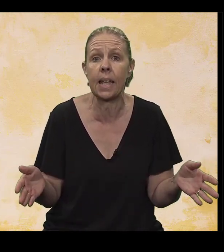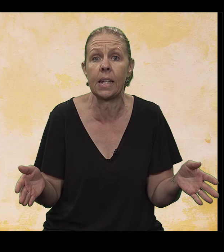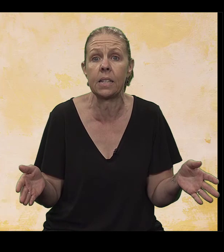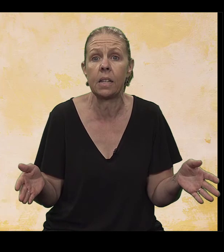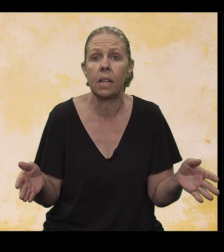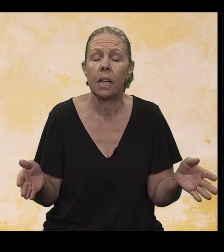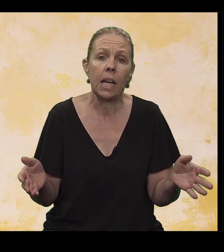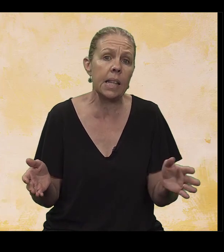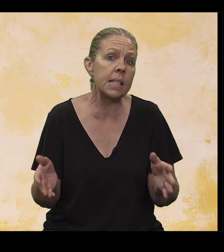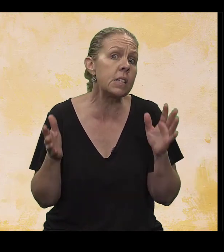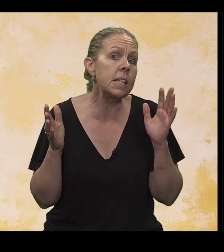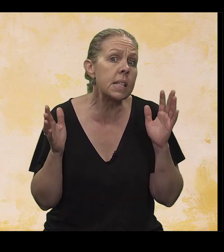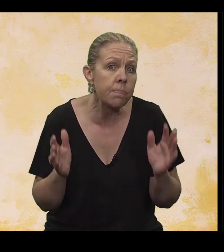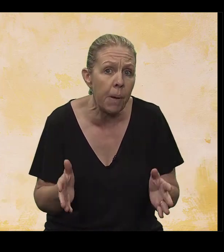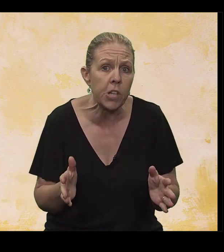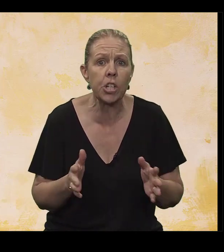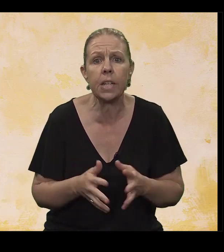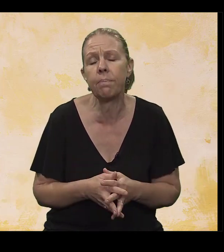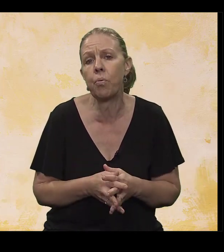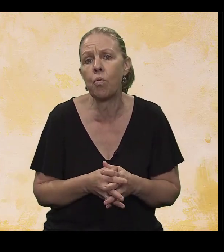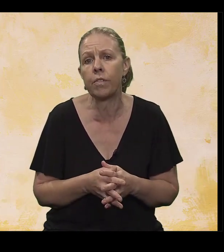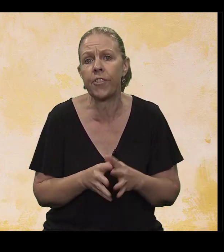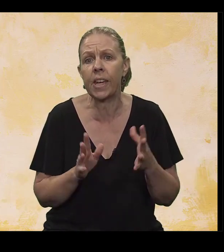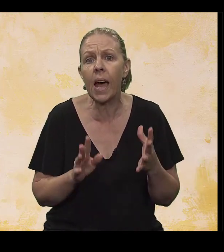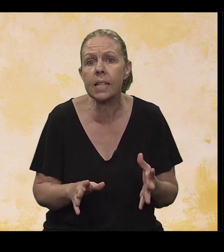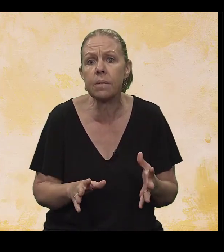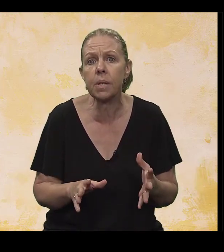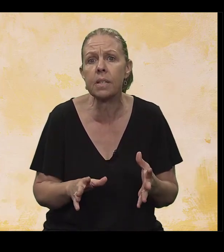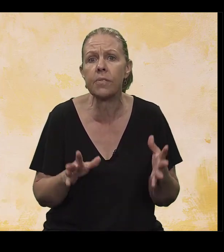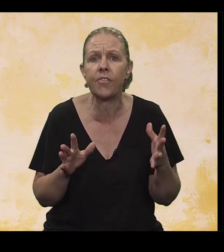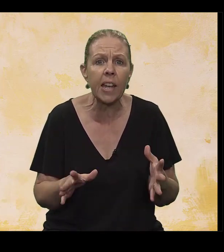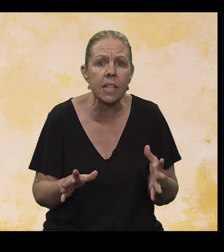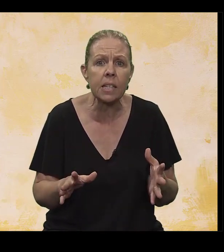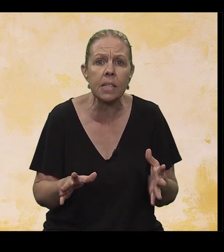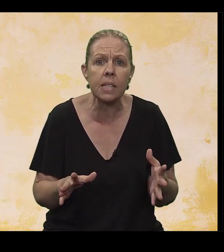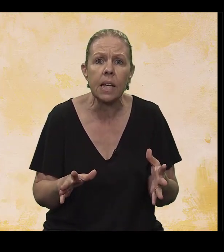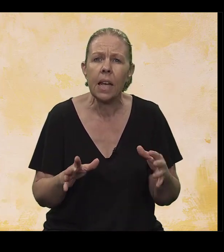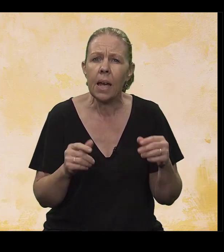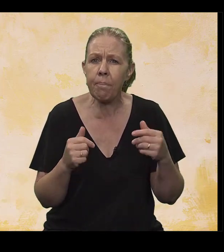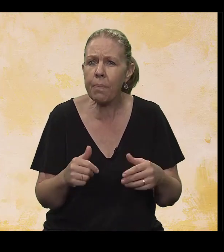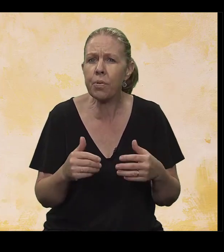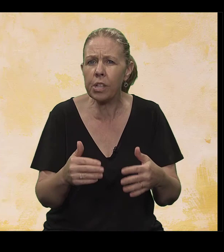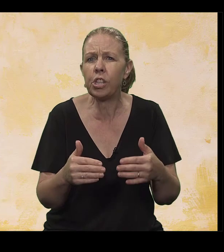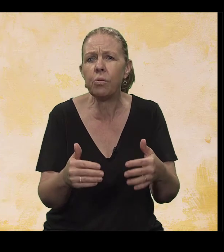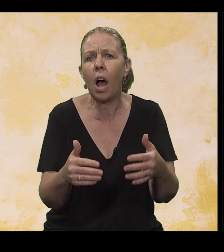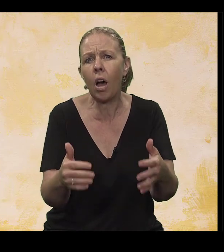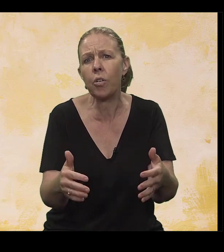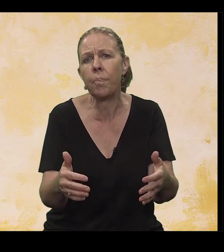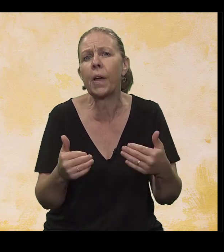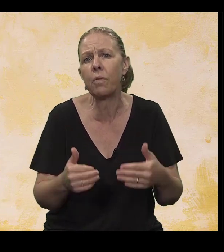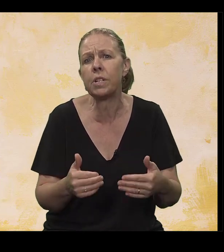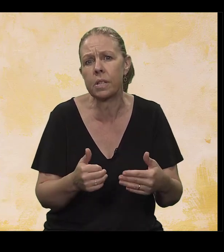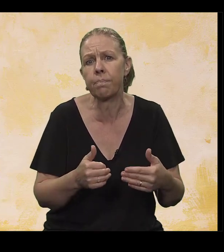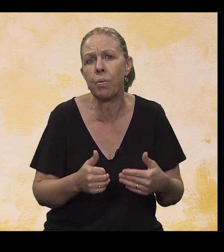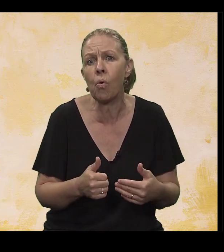understand. And this is especially important for customers, funders, and people that you hope are going to support